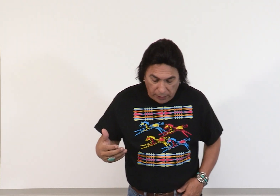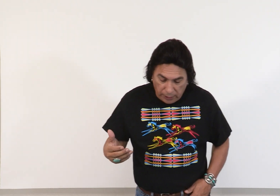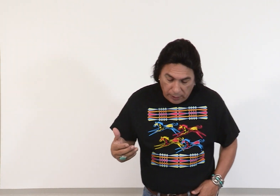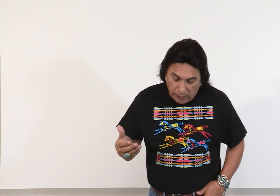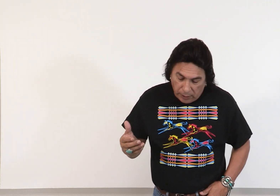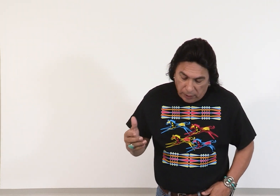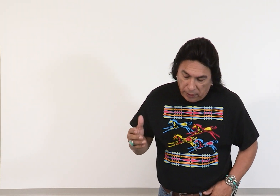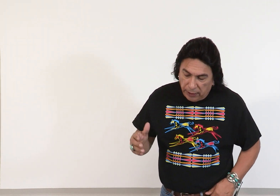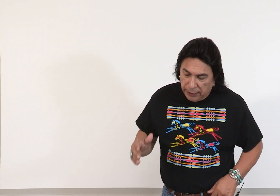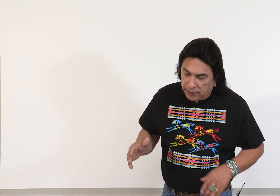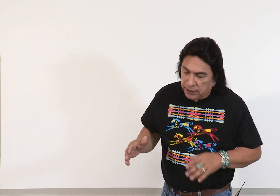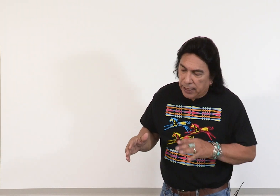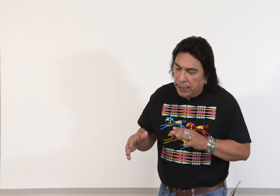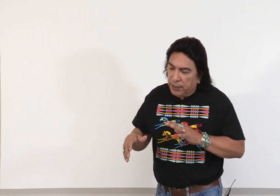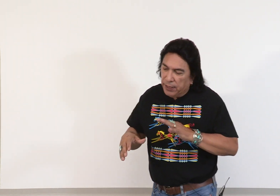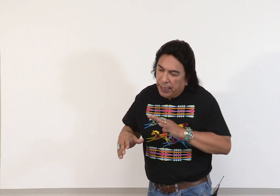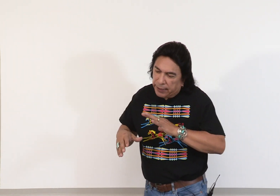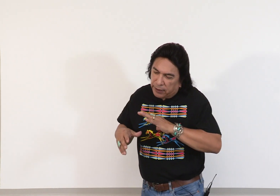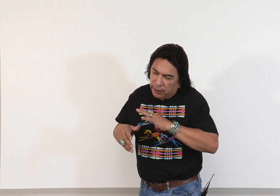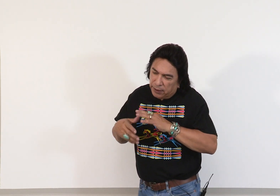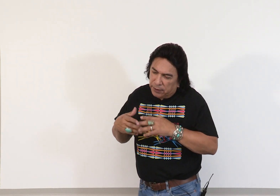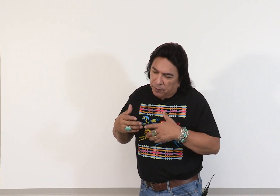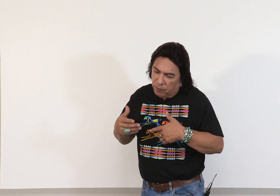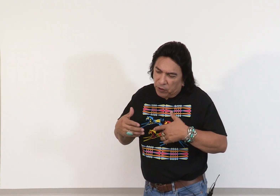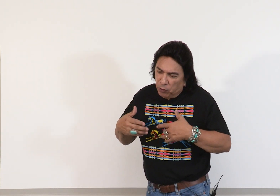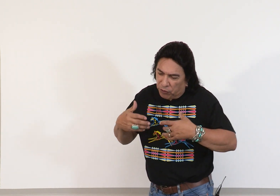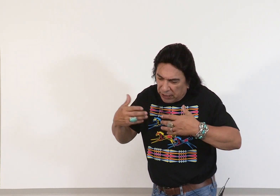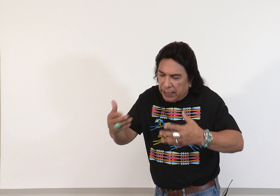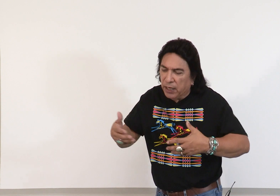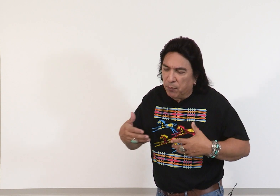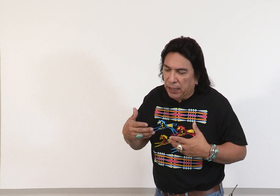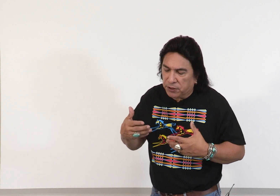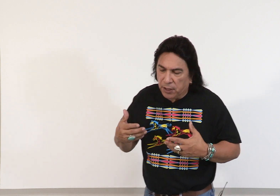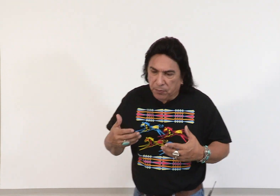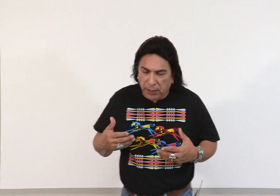Okay? Let's say that you're thinking about something